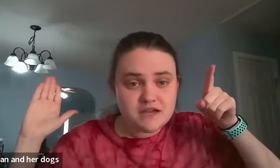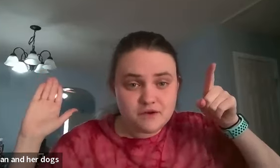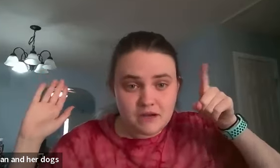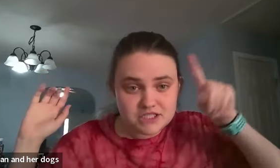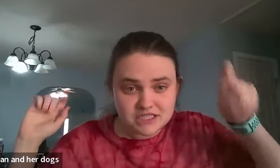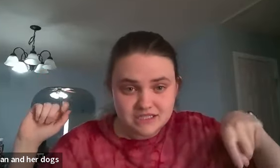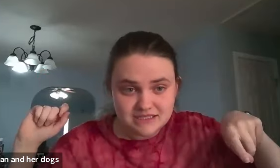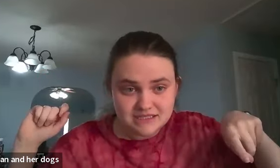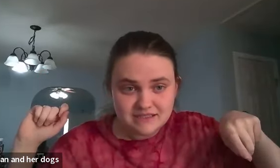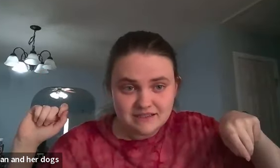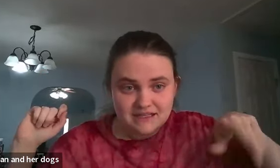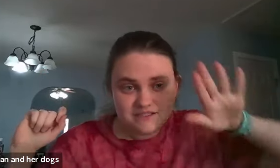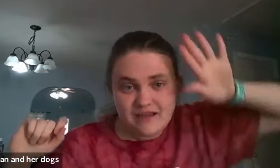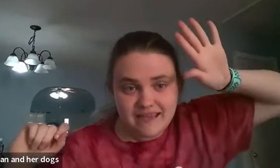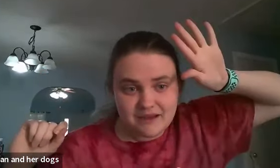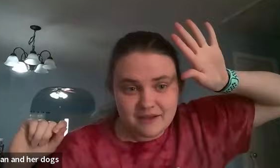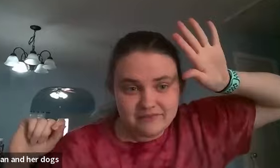have a question? I see a little hand up.